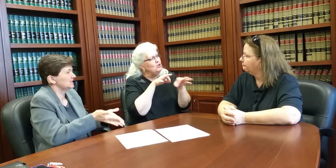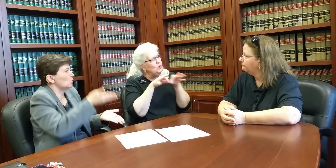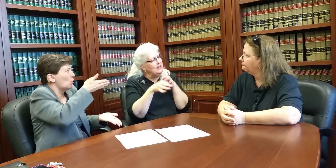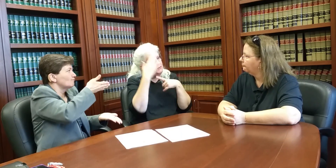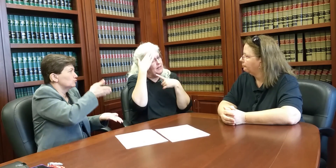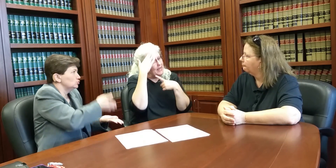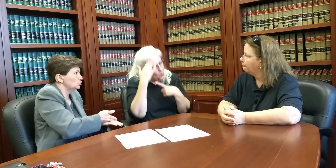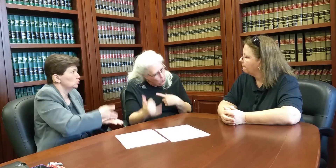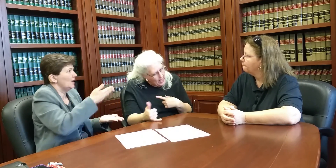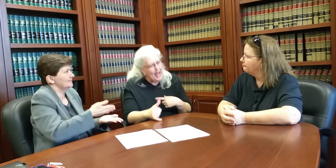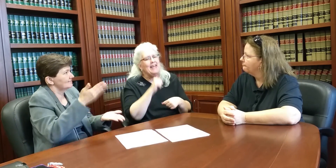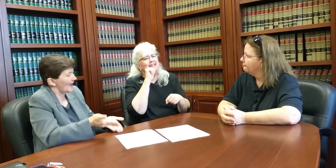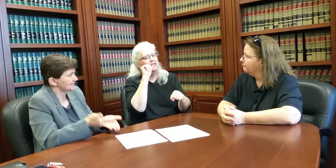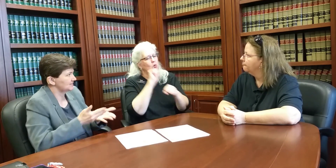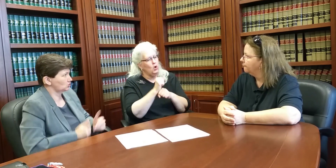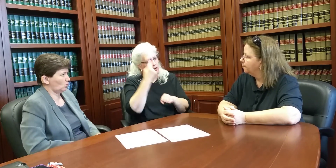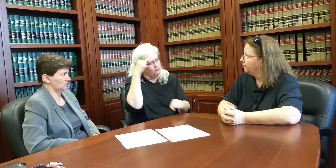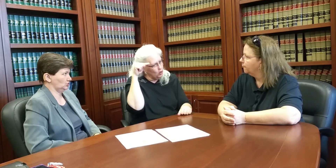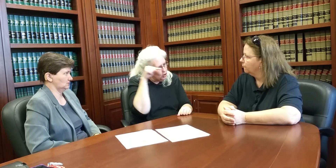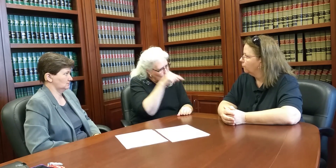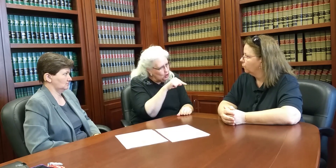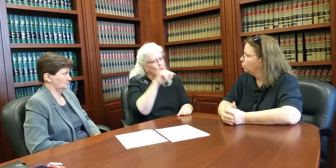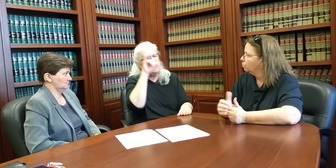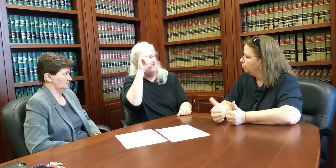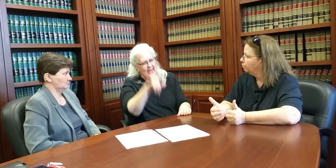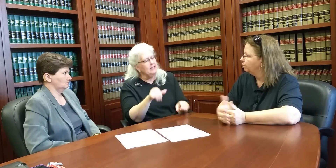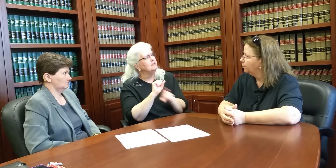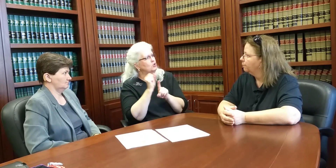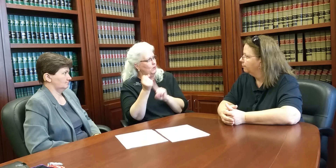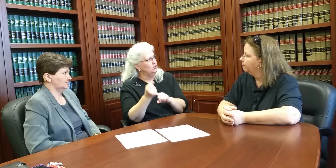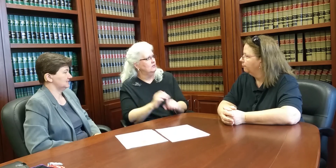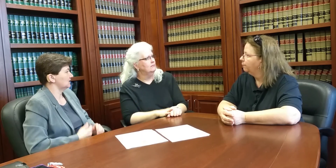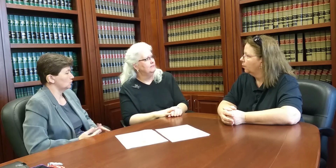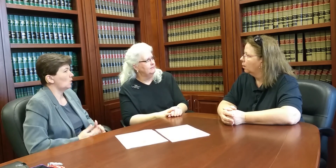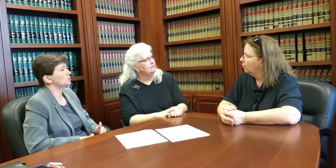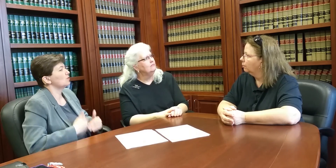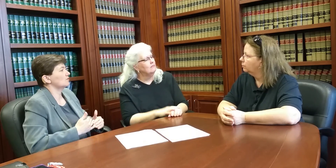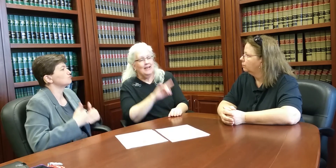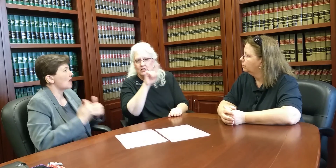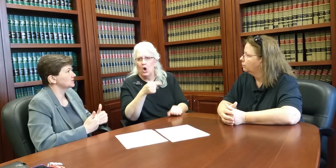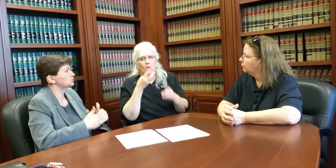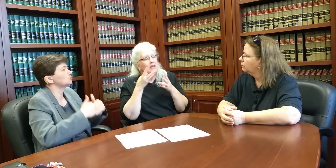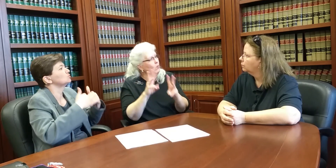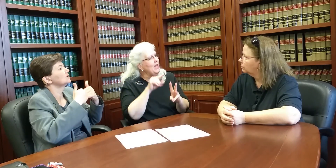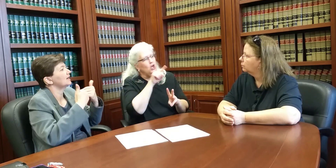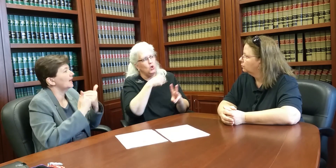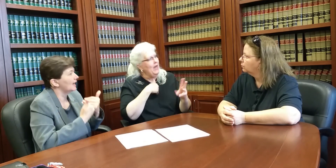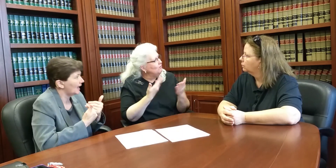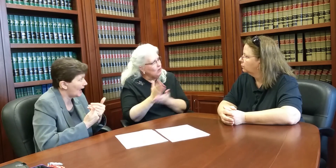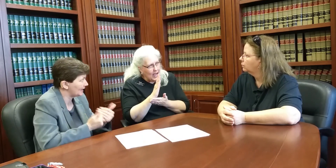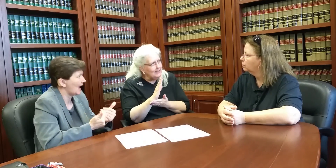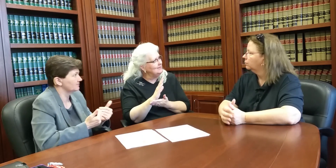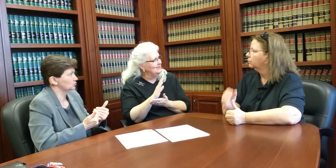didn't work for you in that situation. That's the only way you have a right to a live